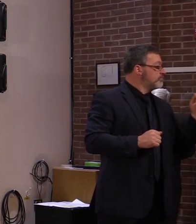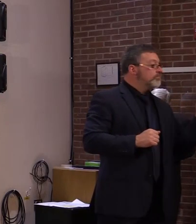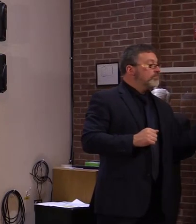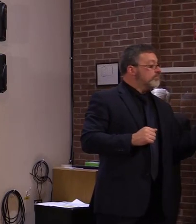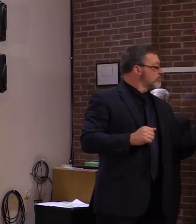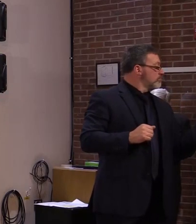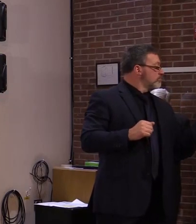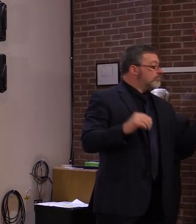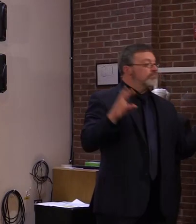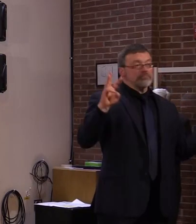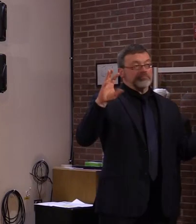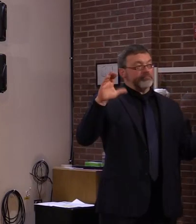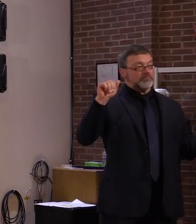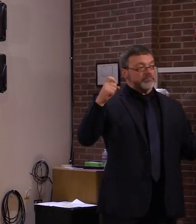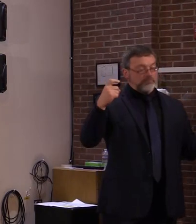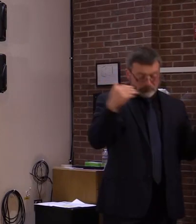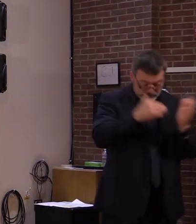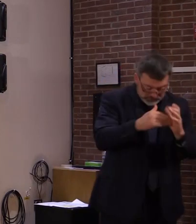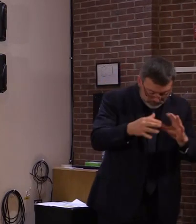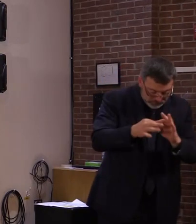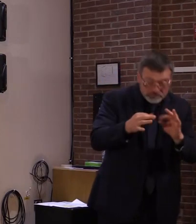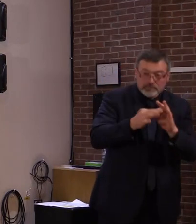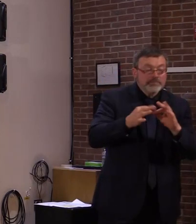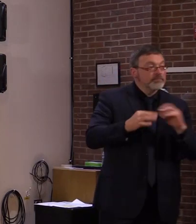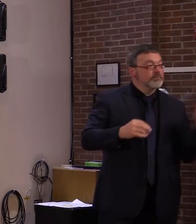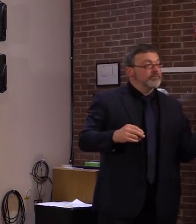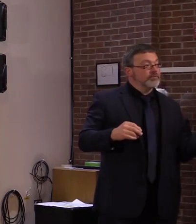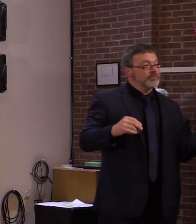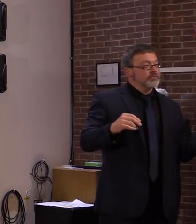I was just saying, Governor, it looks like Vermont's getting about